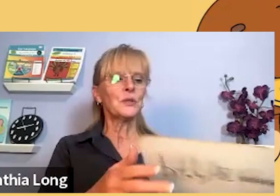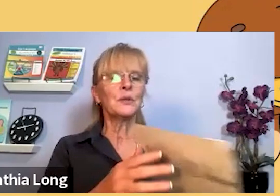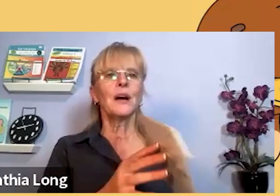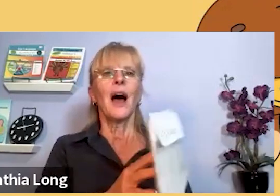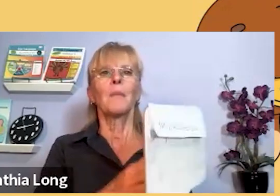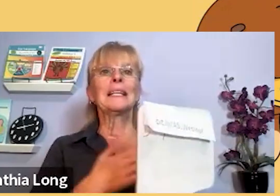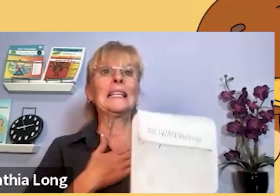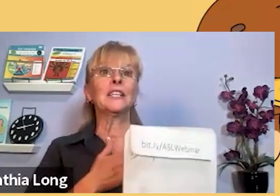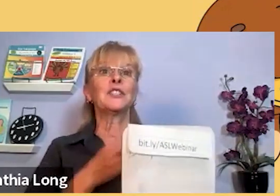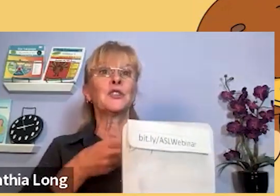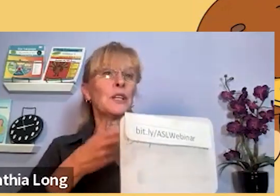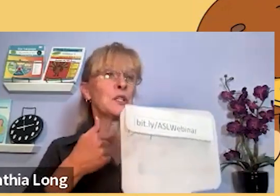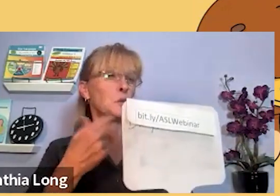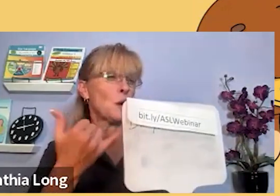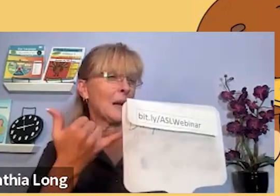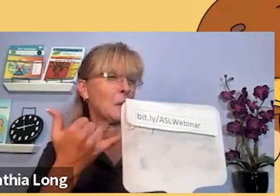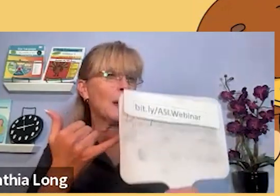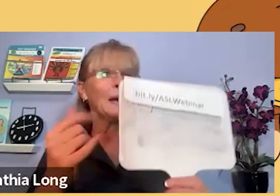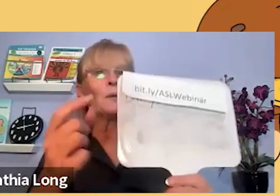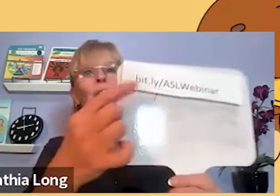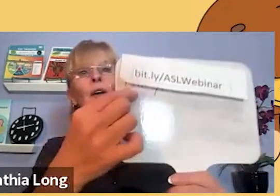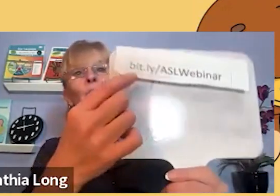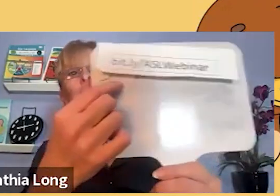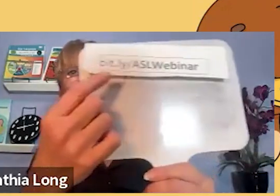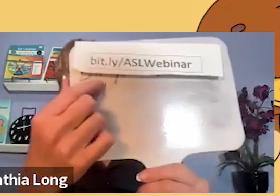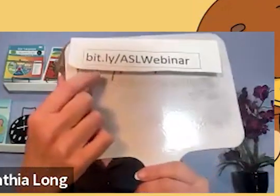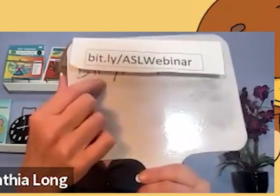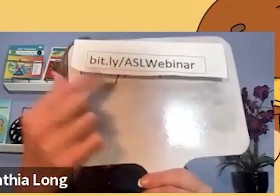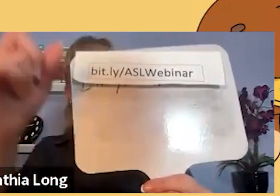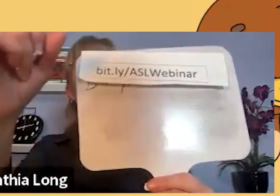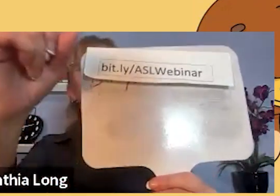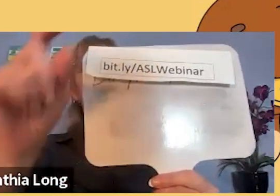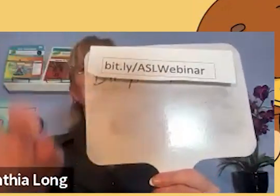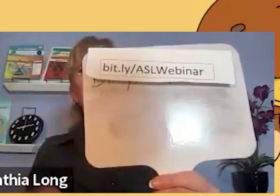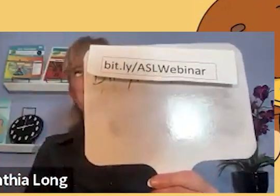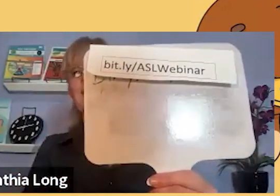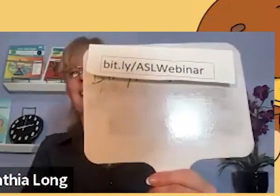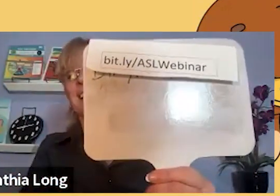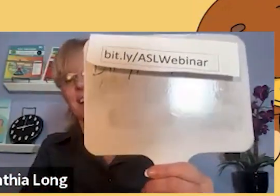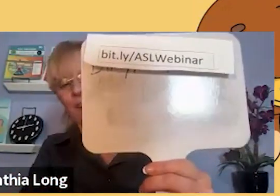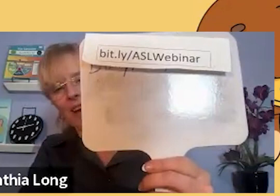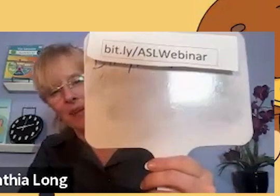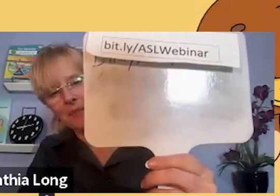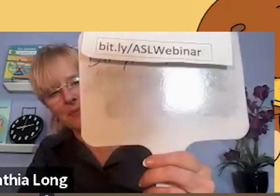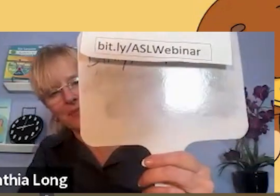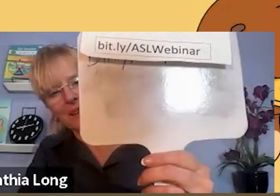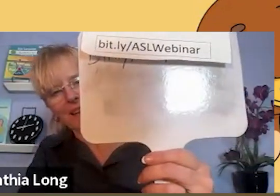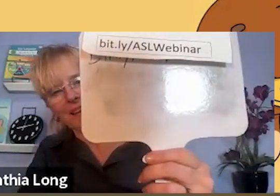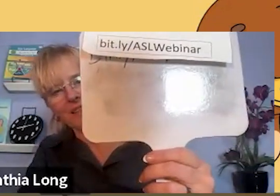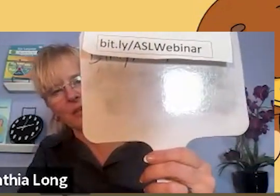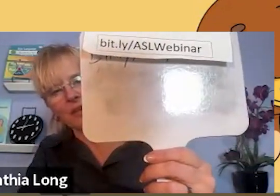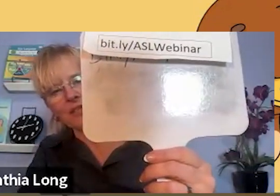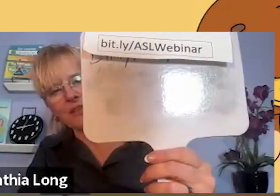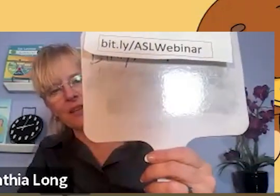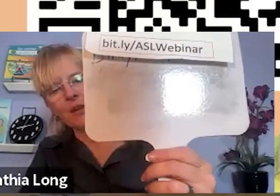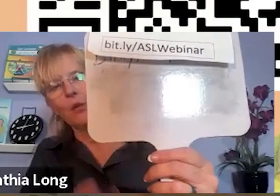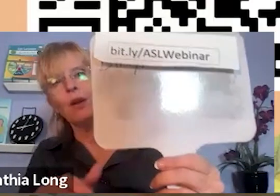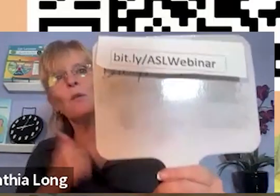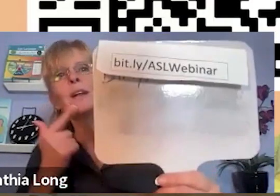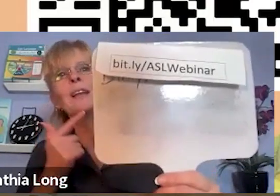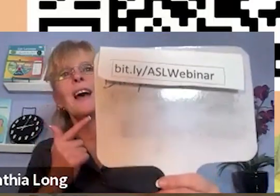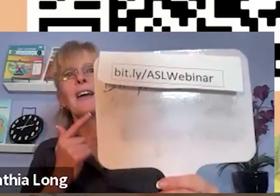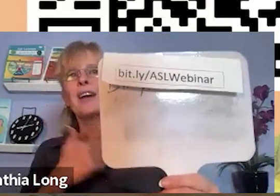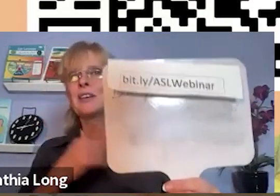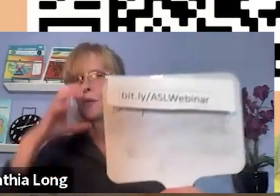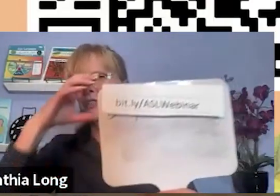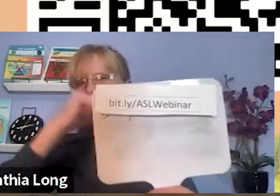elementary school. Please join us right away. We are right here. Take a picture of it, okay? Join us over here. We